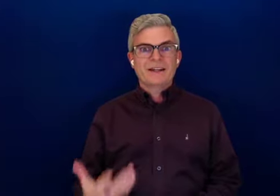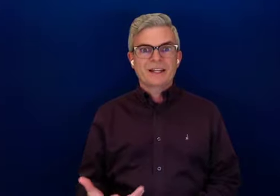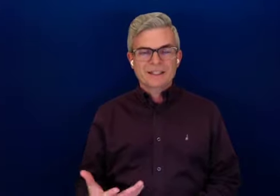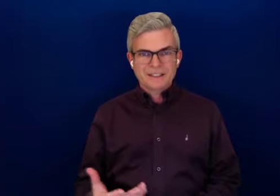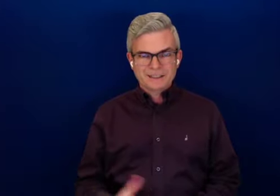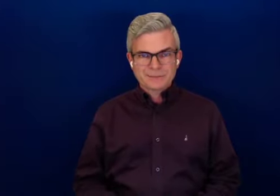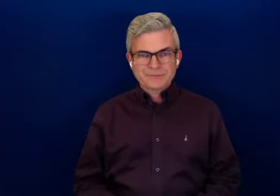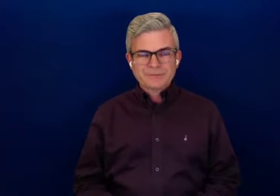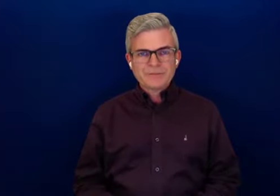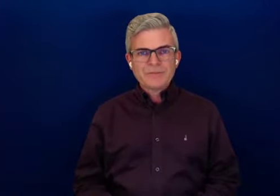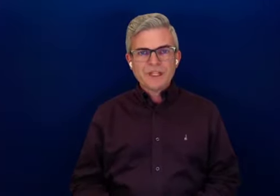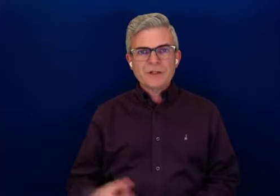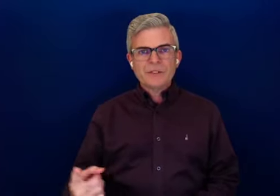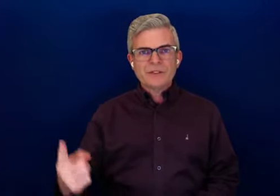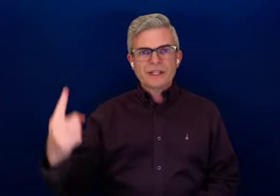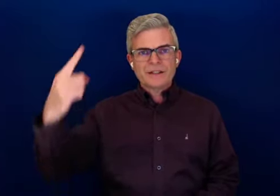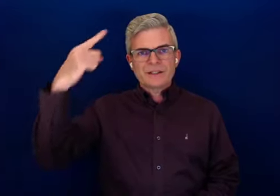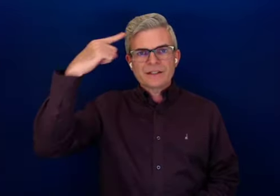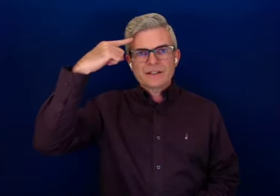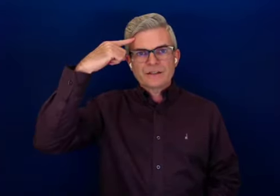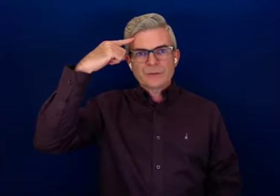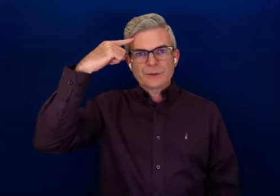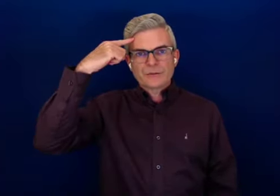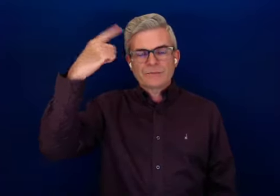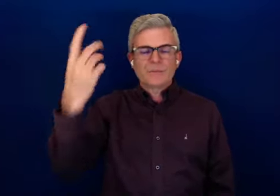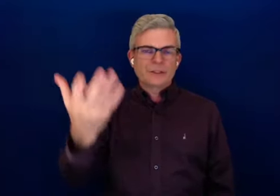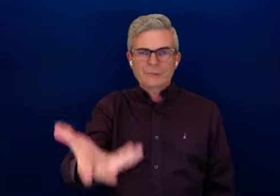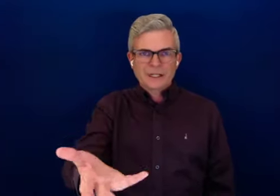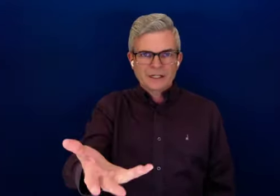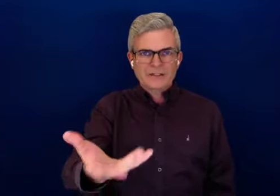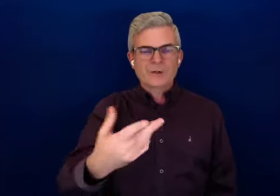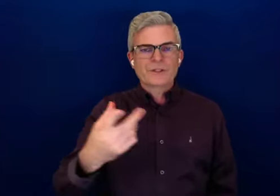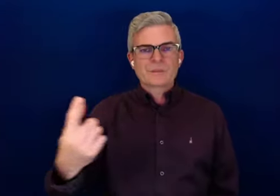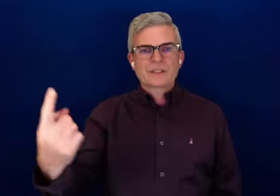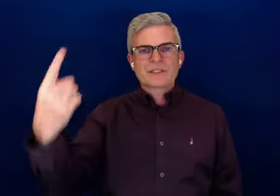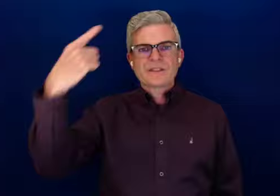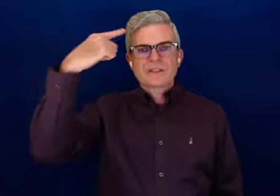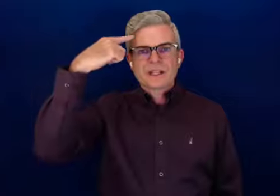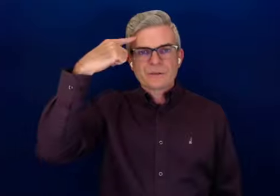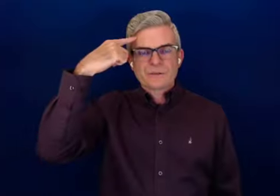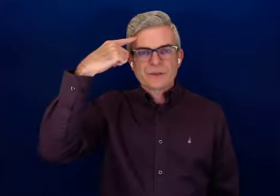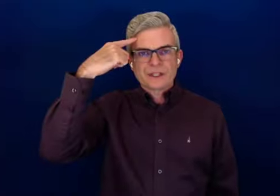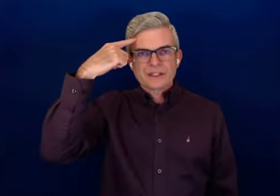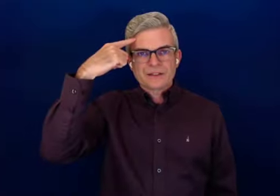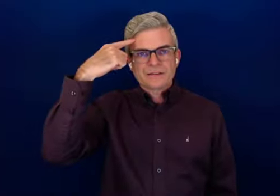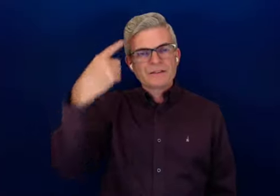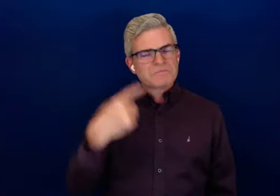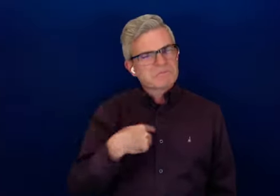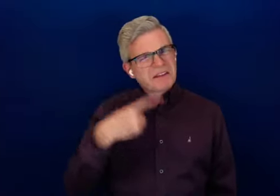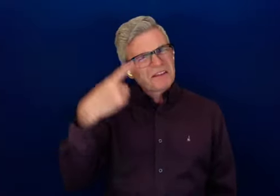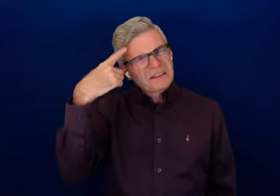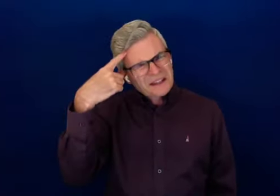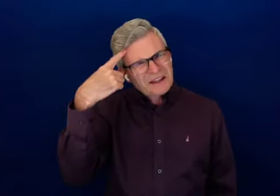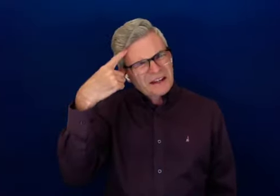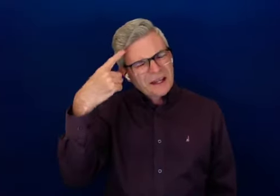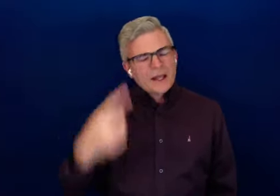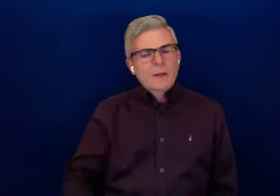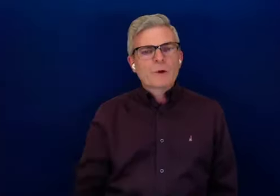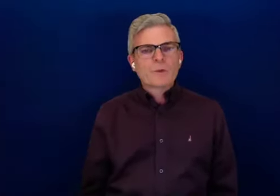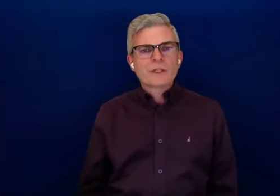an idea. Notice that this is the word, you might not know this, but this is the sign for think. Think. But when